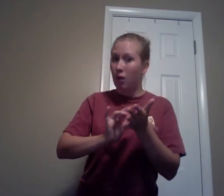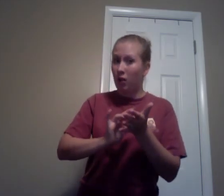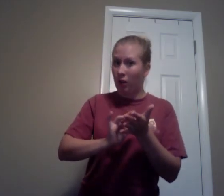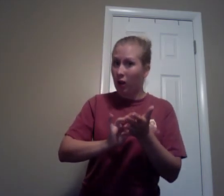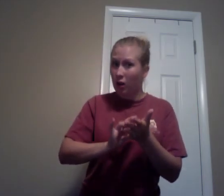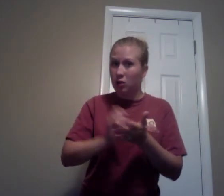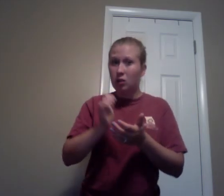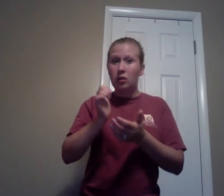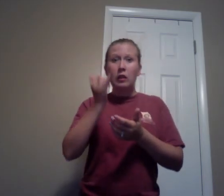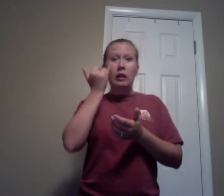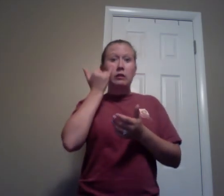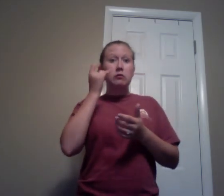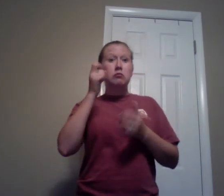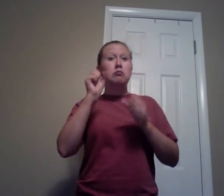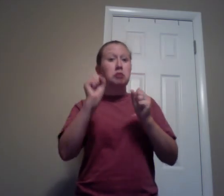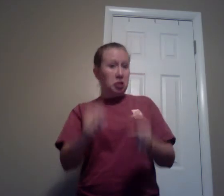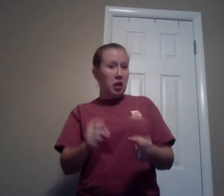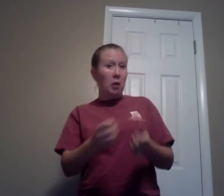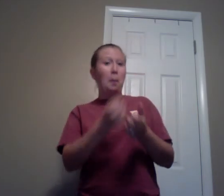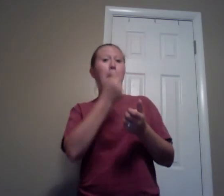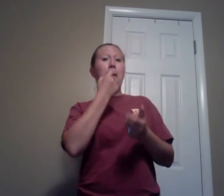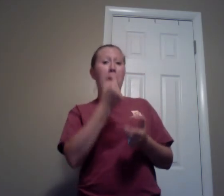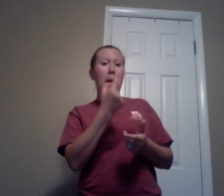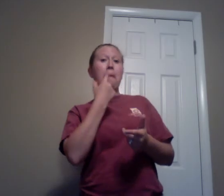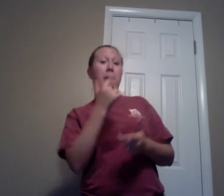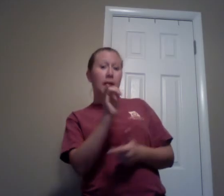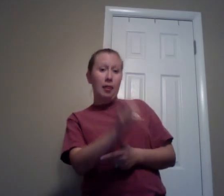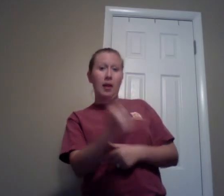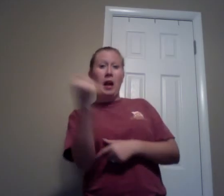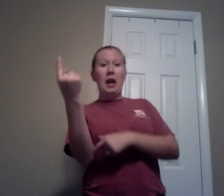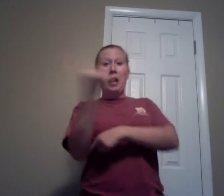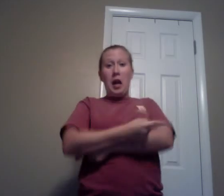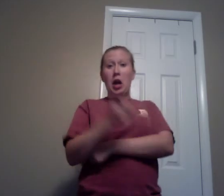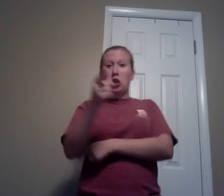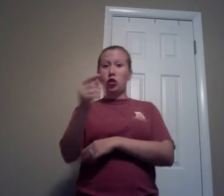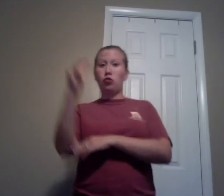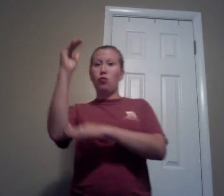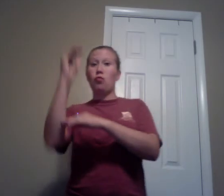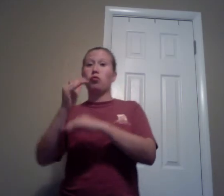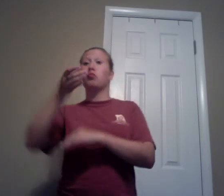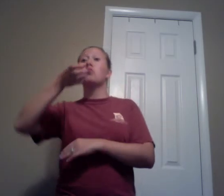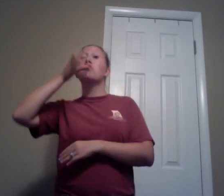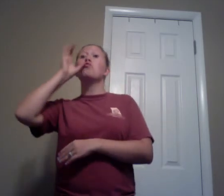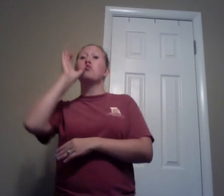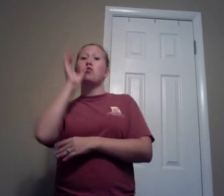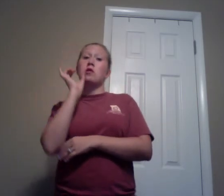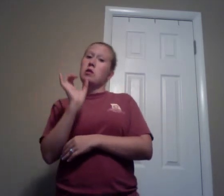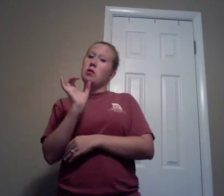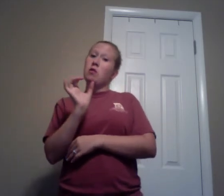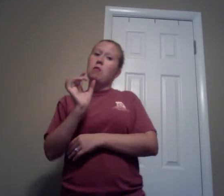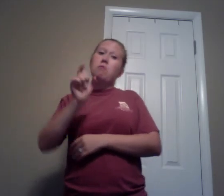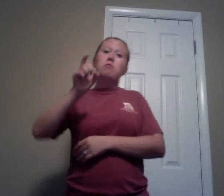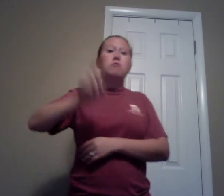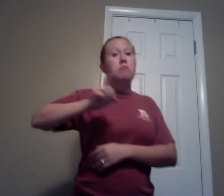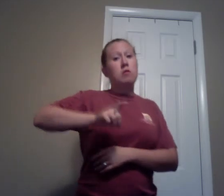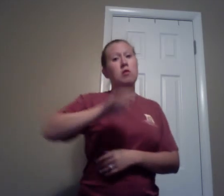ones not to take, if you're a diabetic, what to do with your insulin. And it is extremely important that you have those instructions and